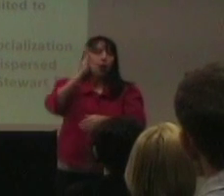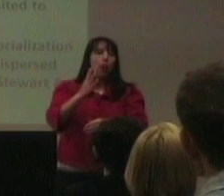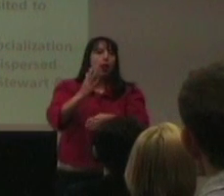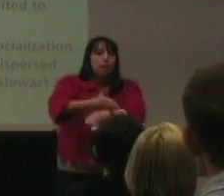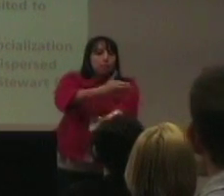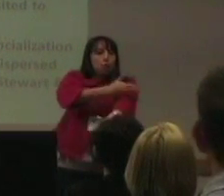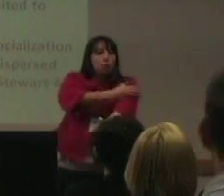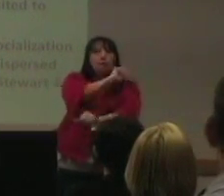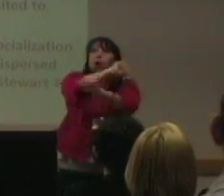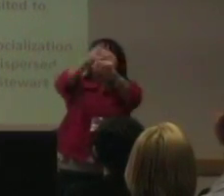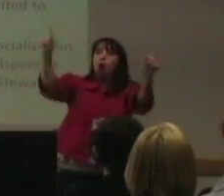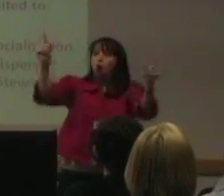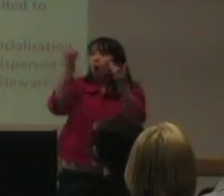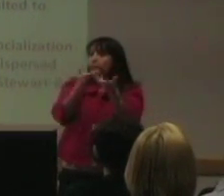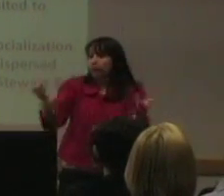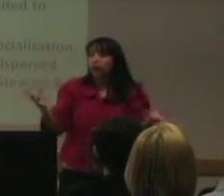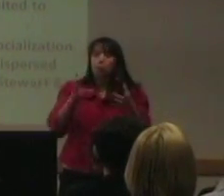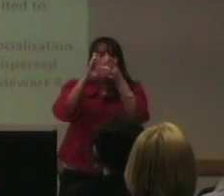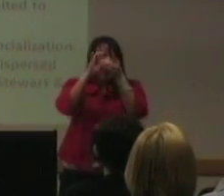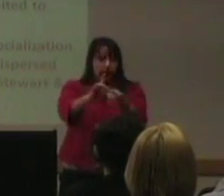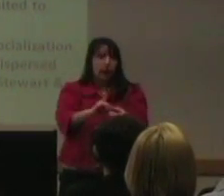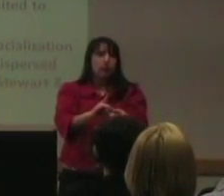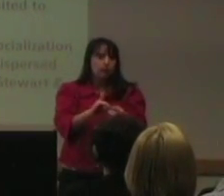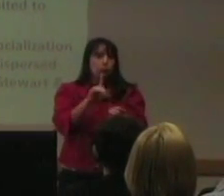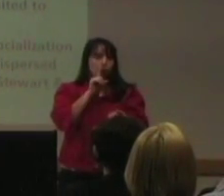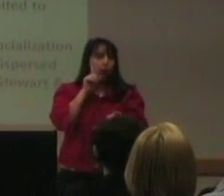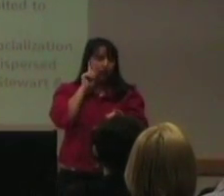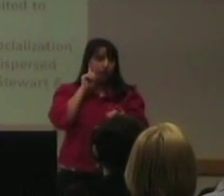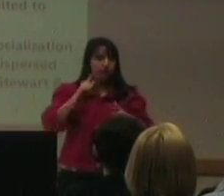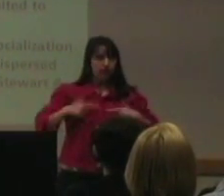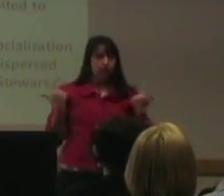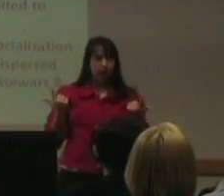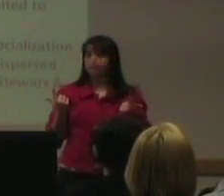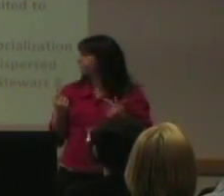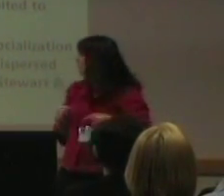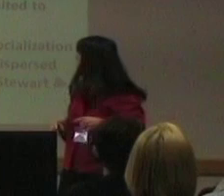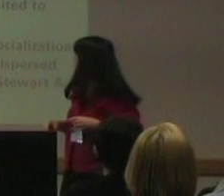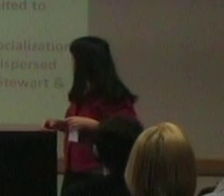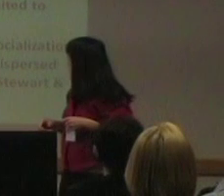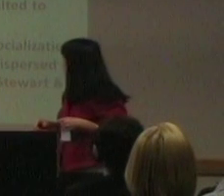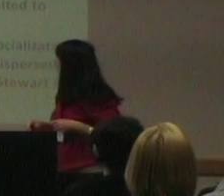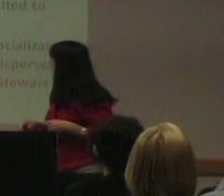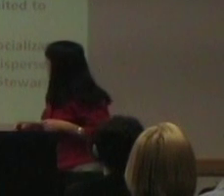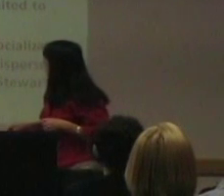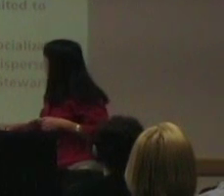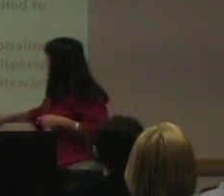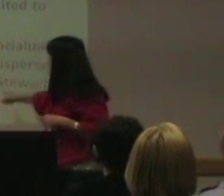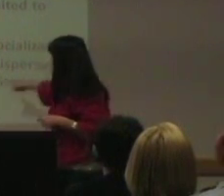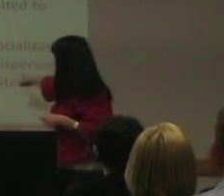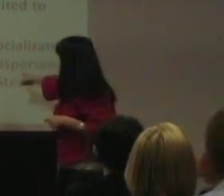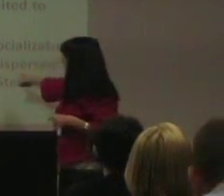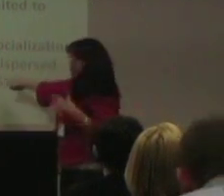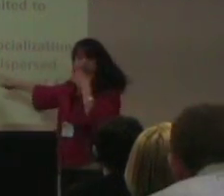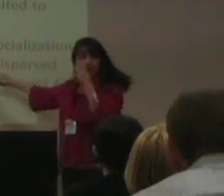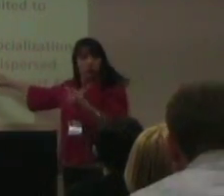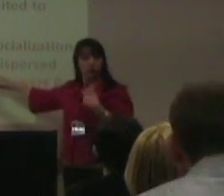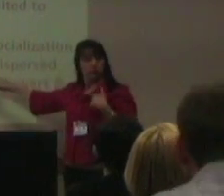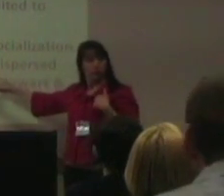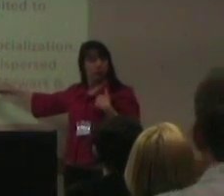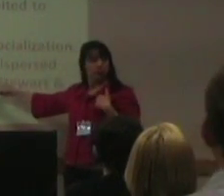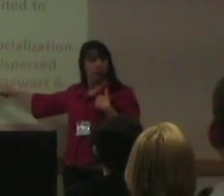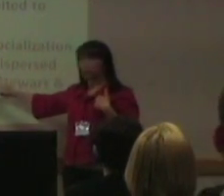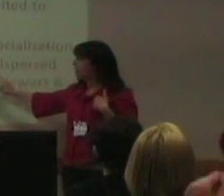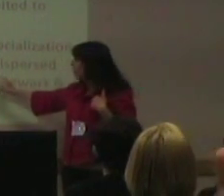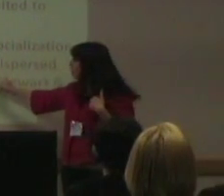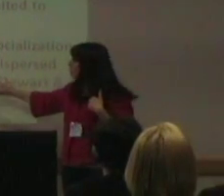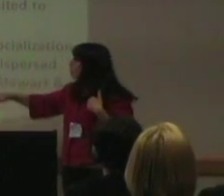It's been proven that involvement in sports will also improve your academic life, math, science, and just life